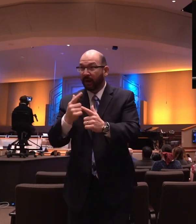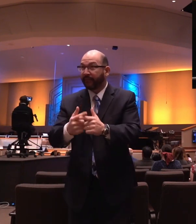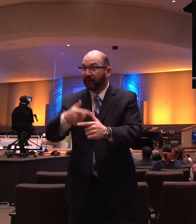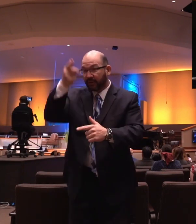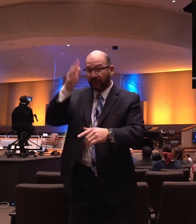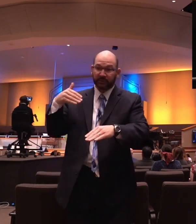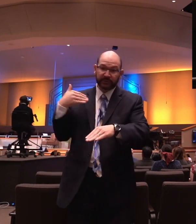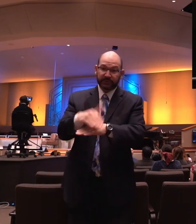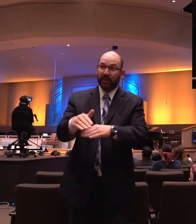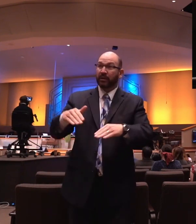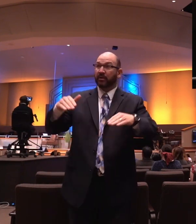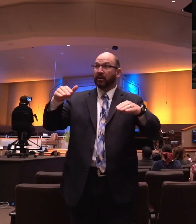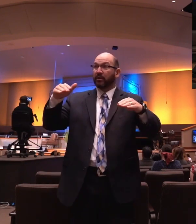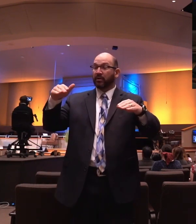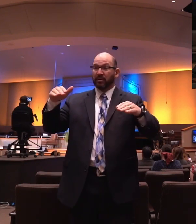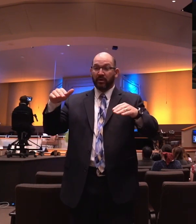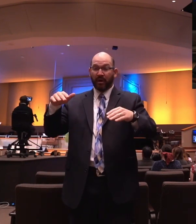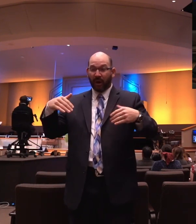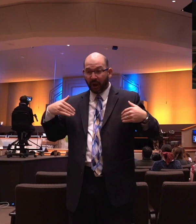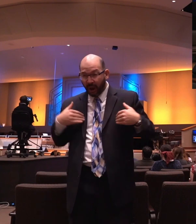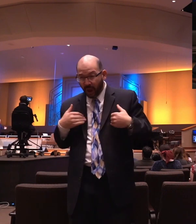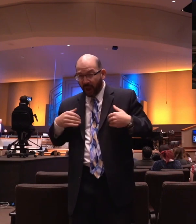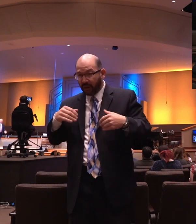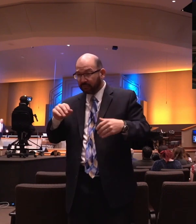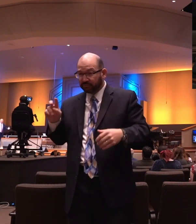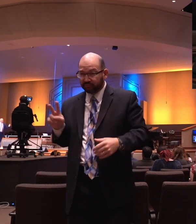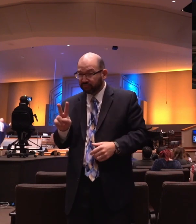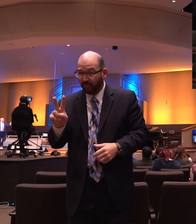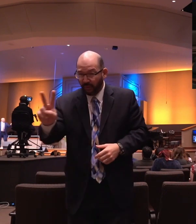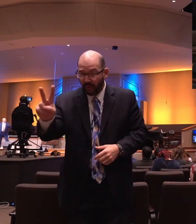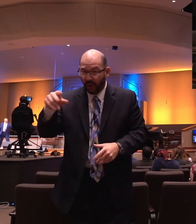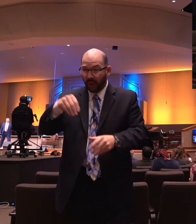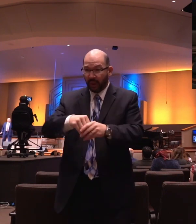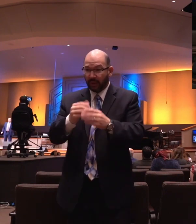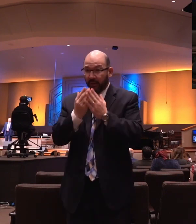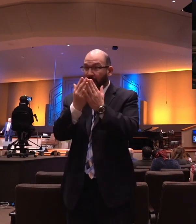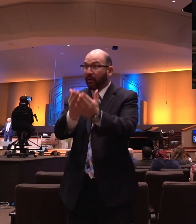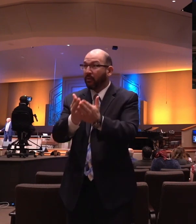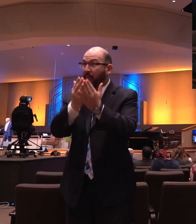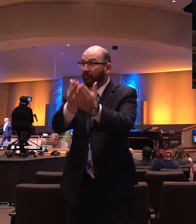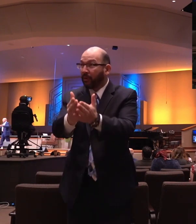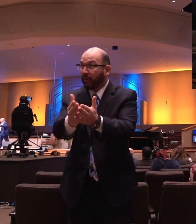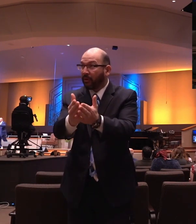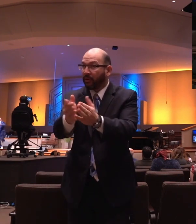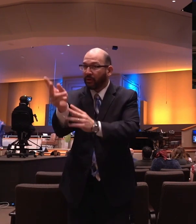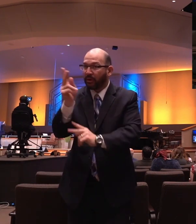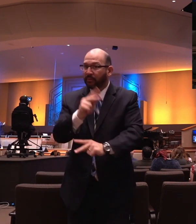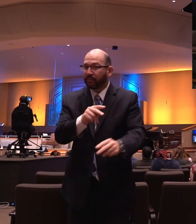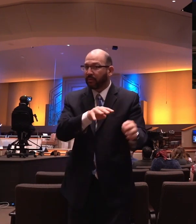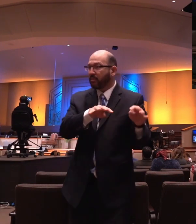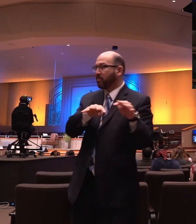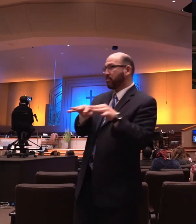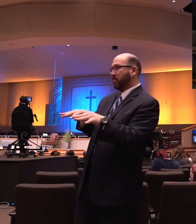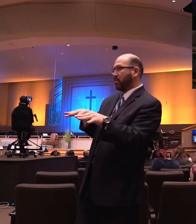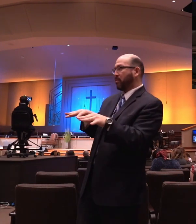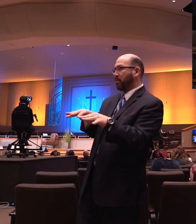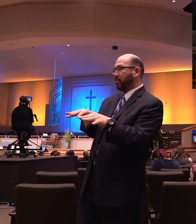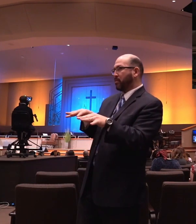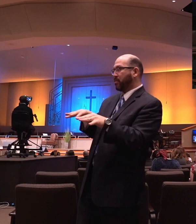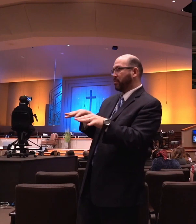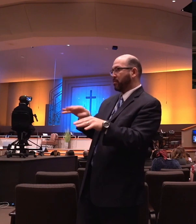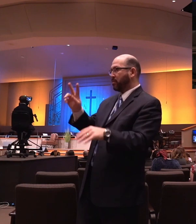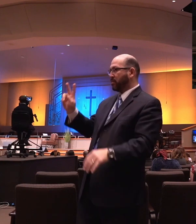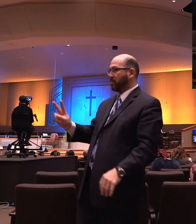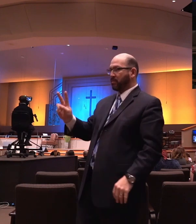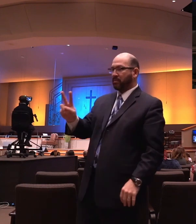God sent those animals two by two into the ark as the neighbors and the people in the area saw